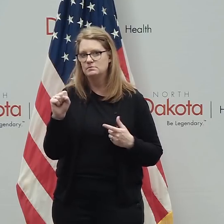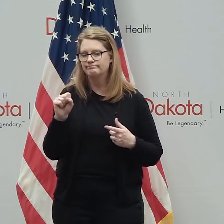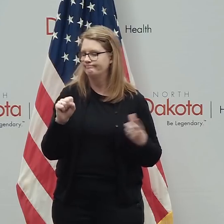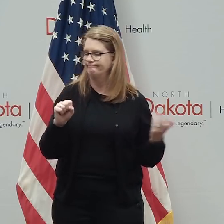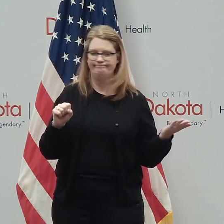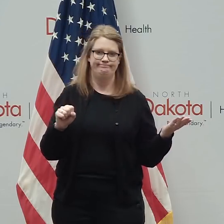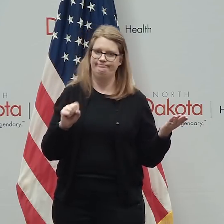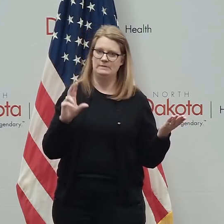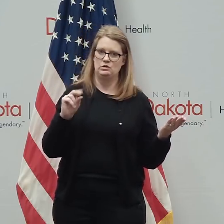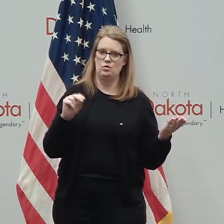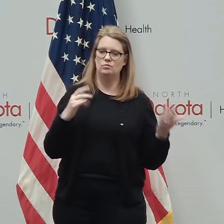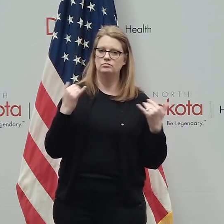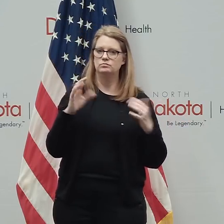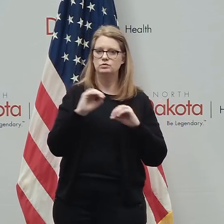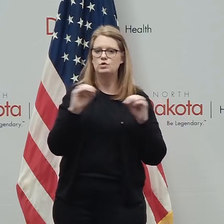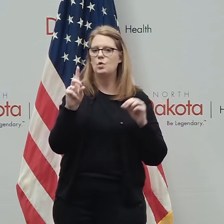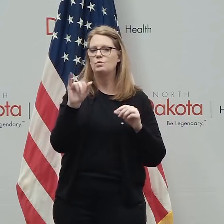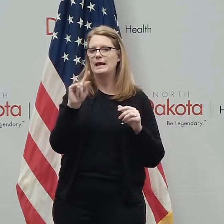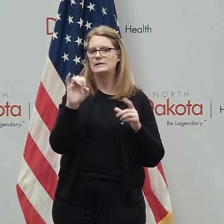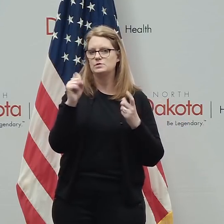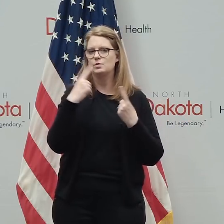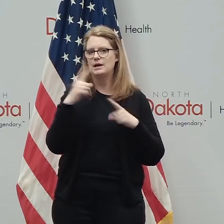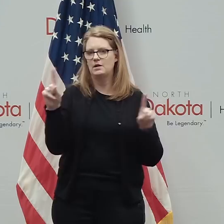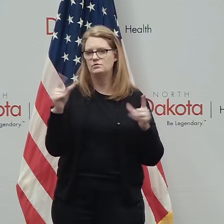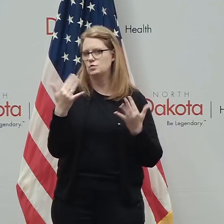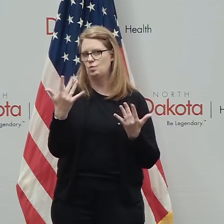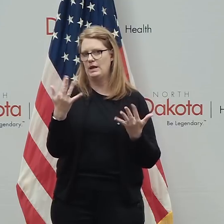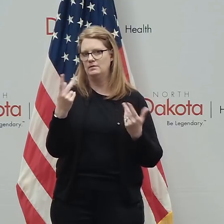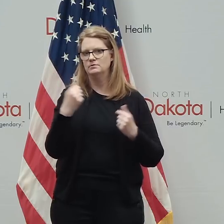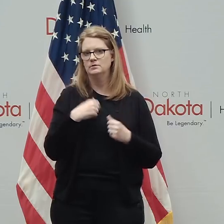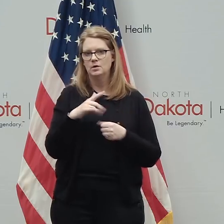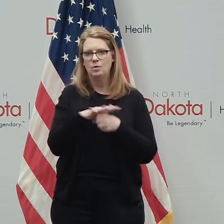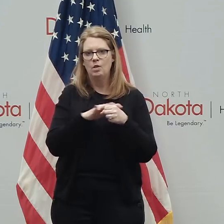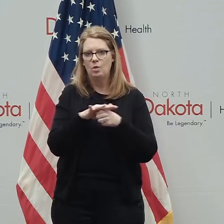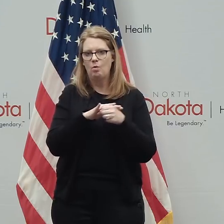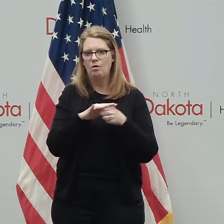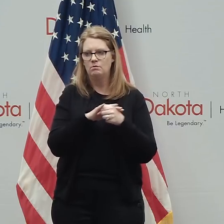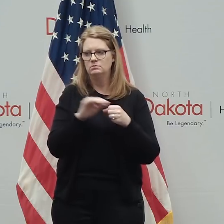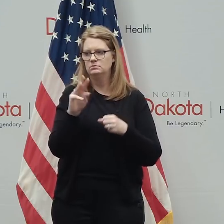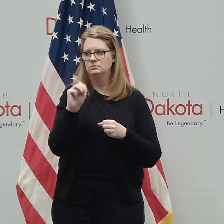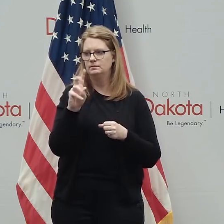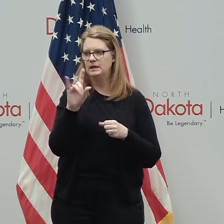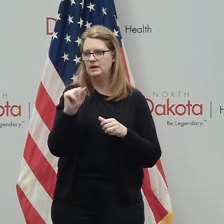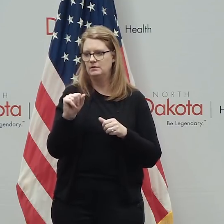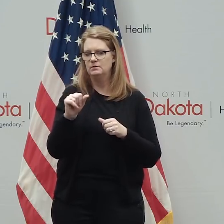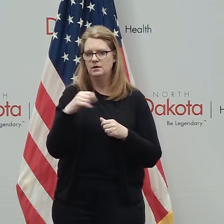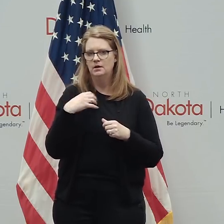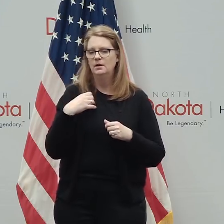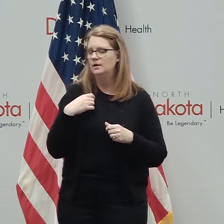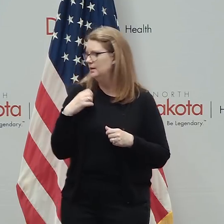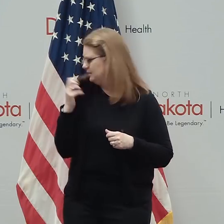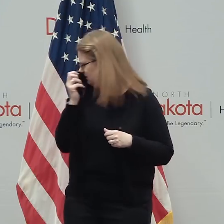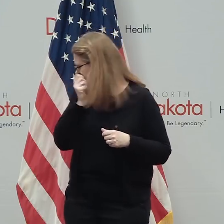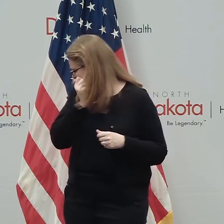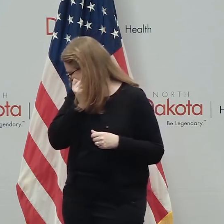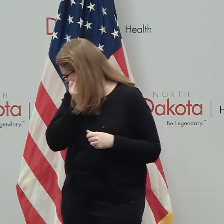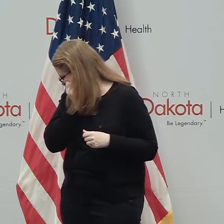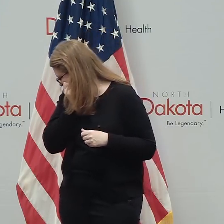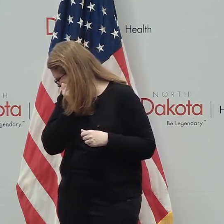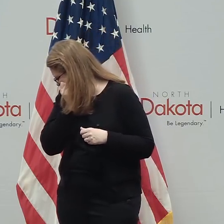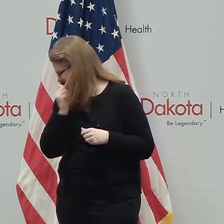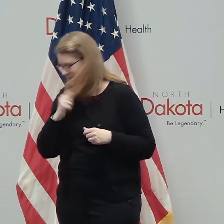Don't have the dates to announce at this time, but stay tuned with local media for posting. But we